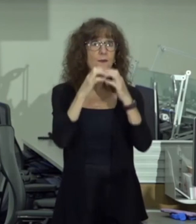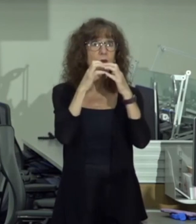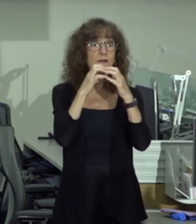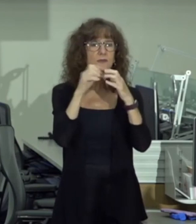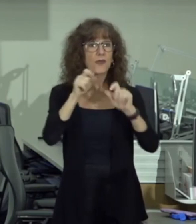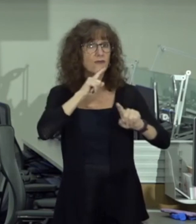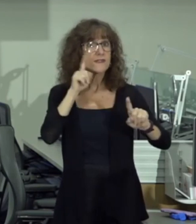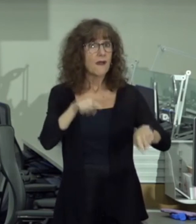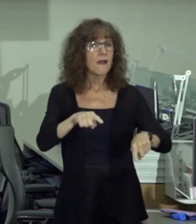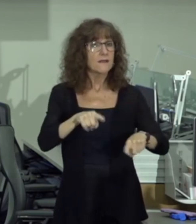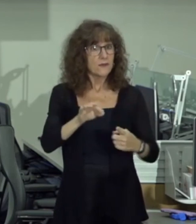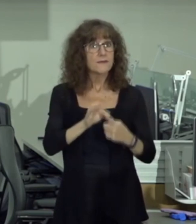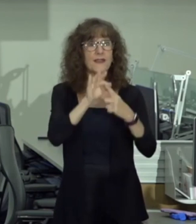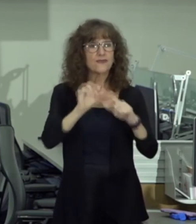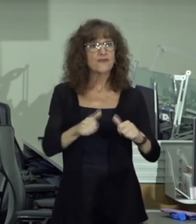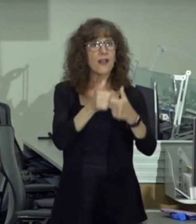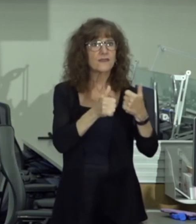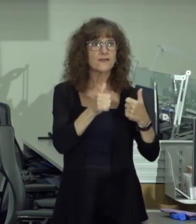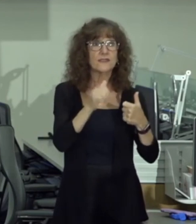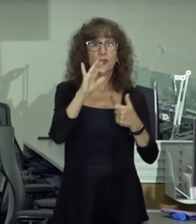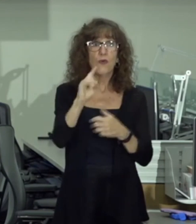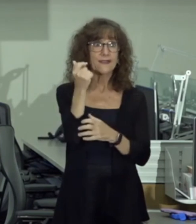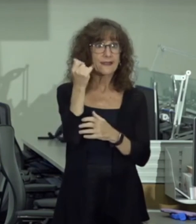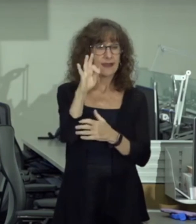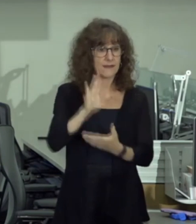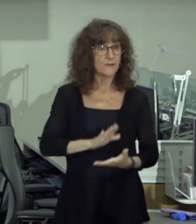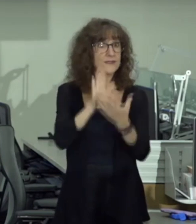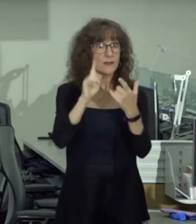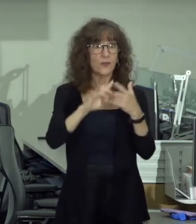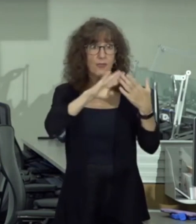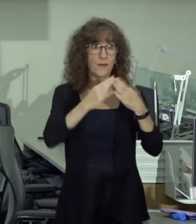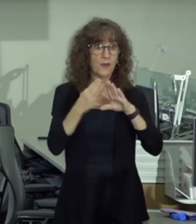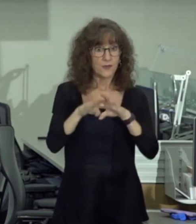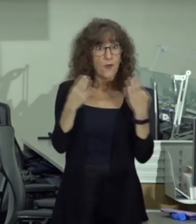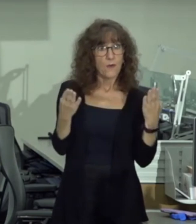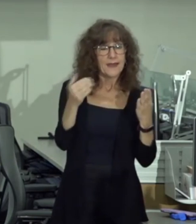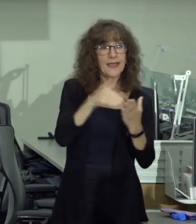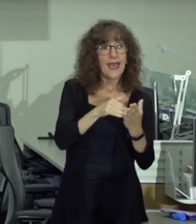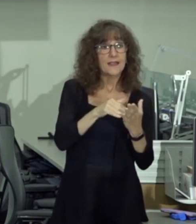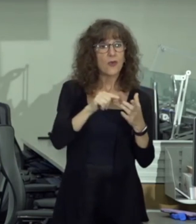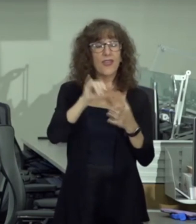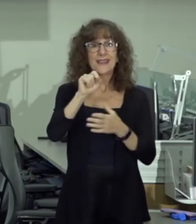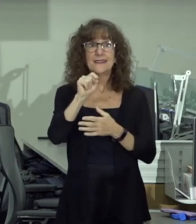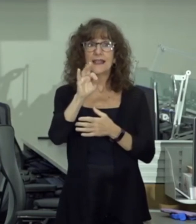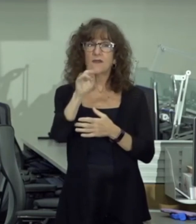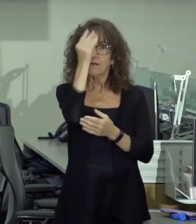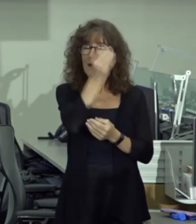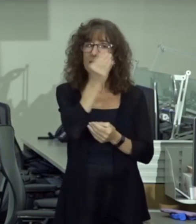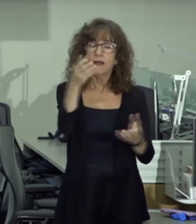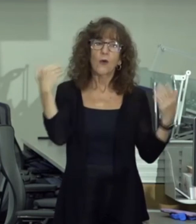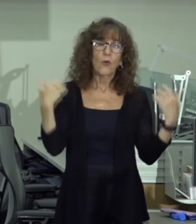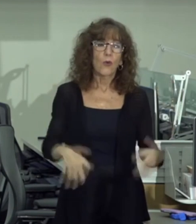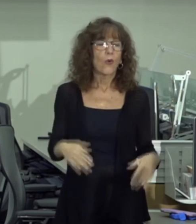of responding to the unique challenges that COVID-19 presents for our community as we reopen. And this task force, I have to tell you,